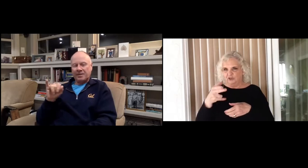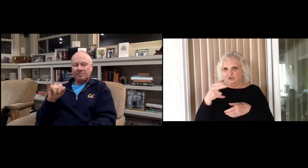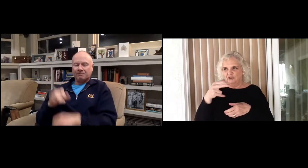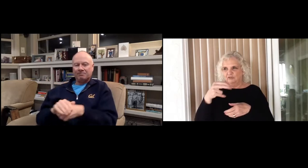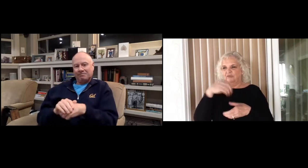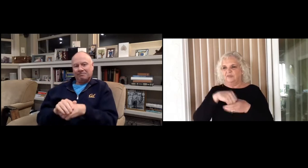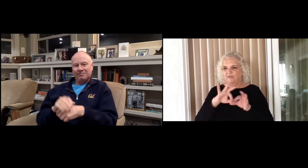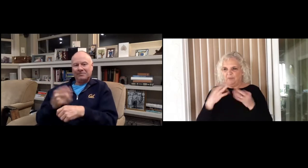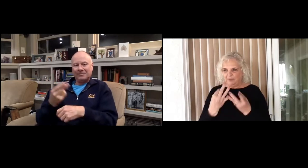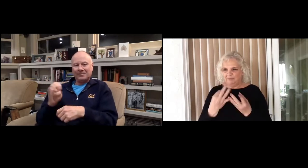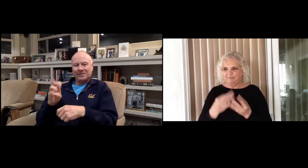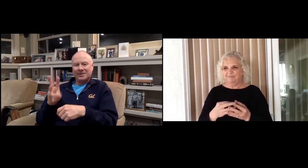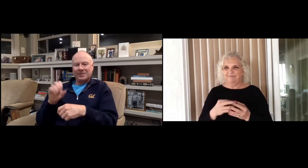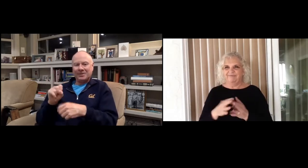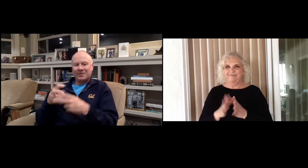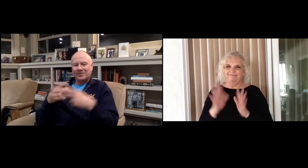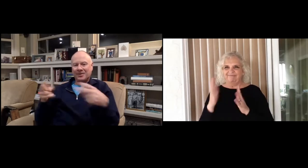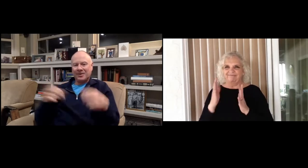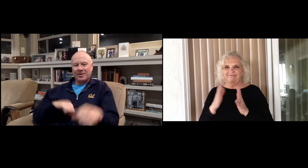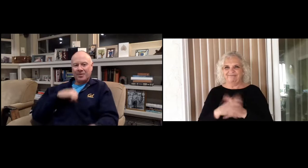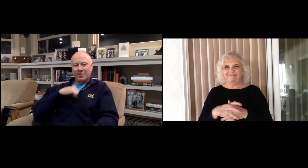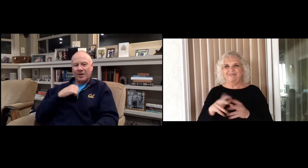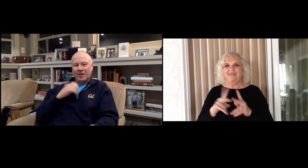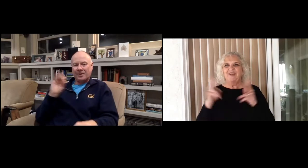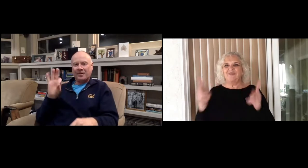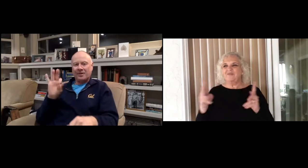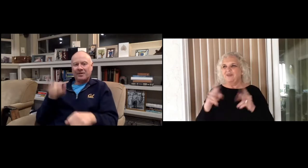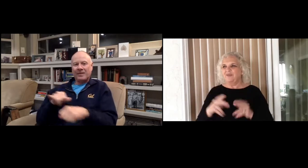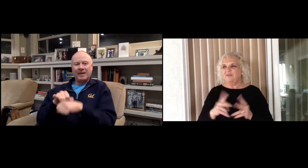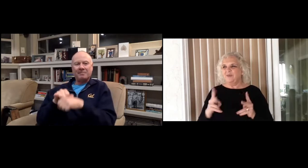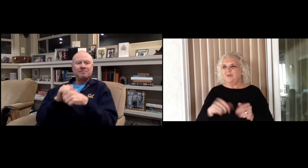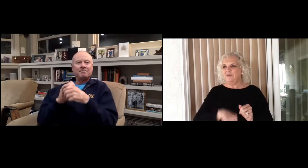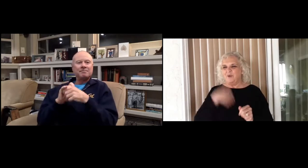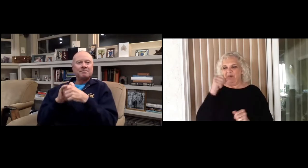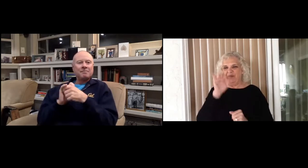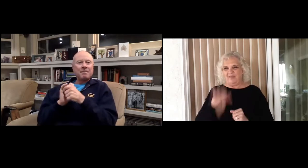family. He was very proud of that.